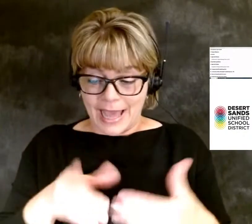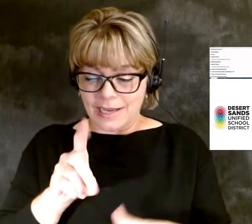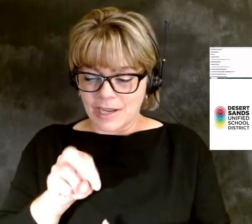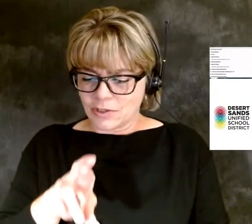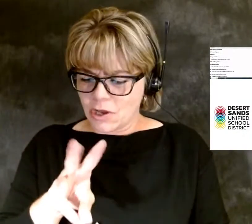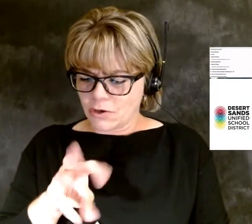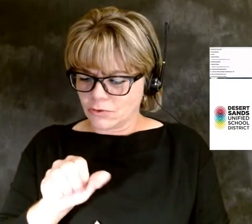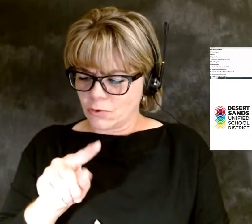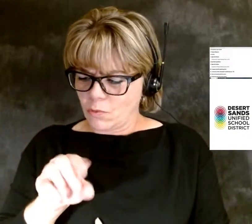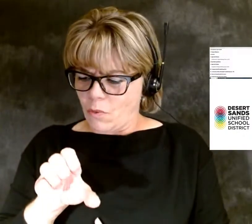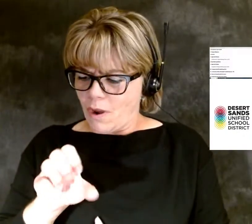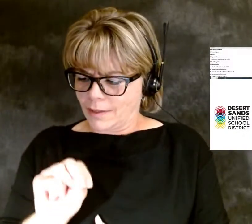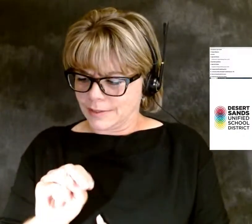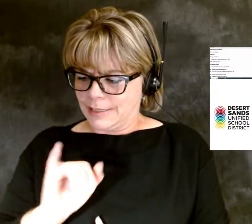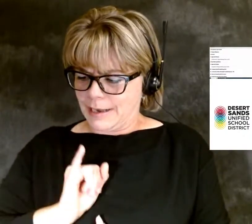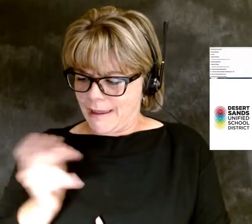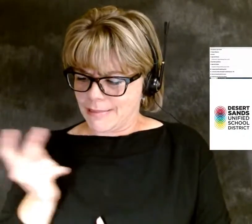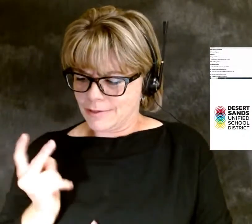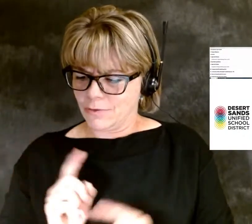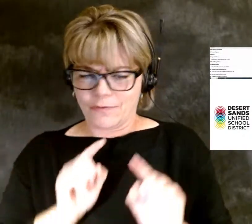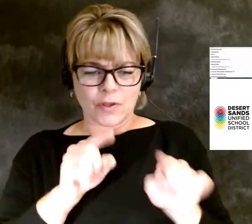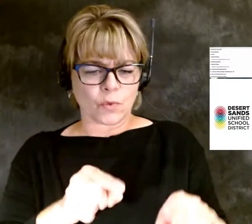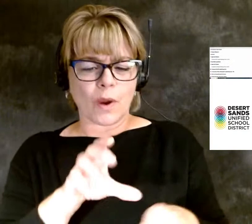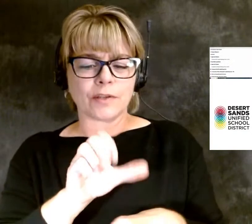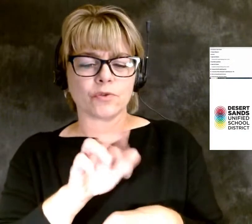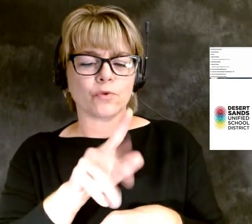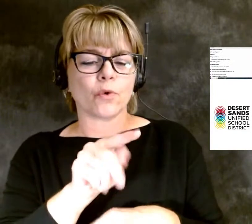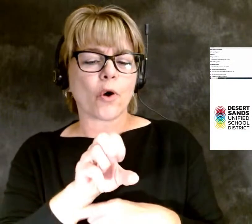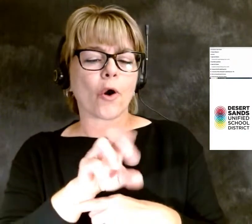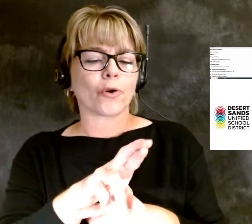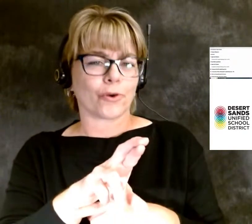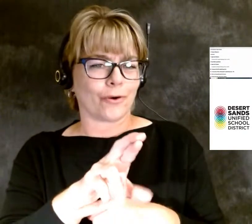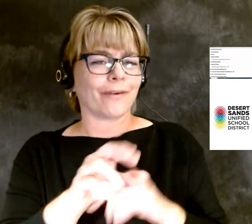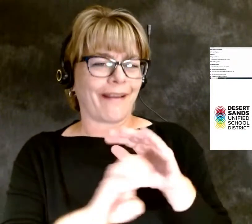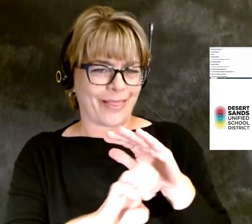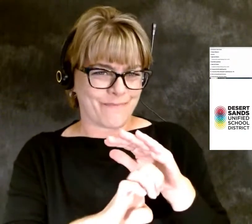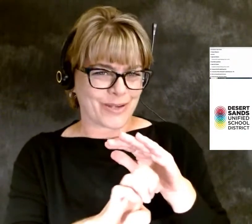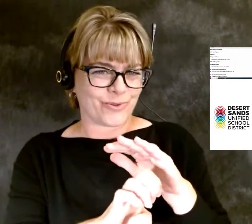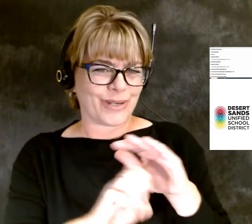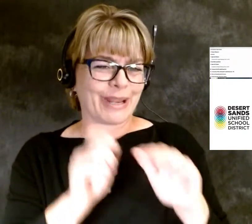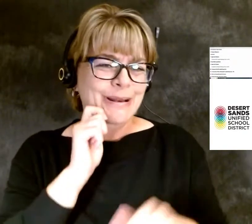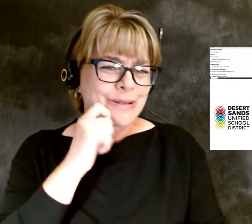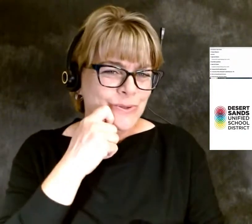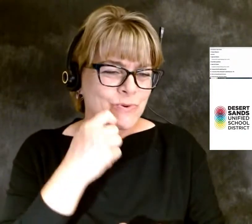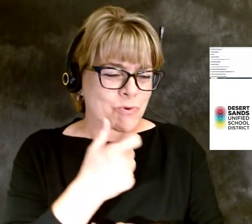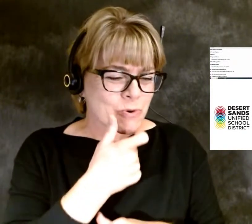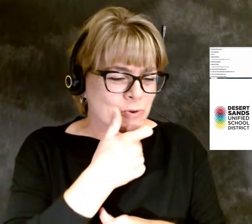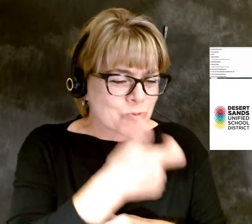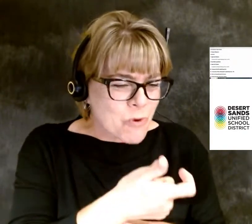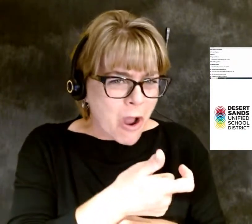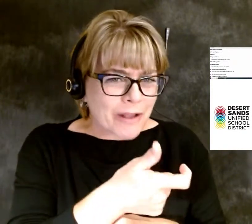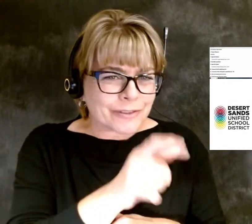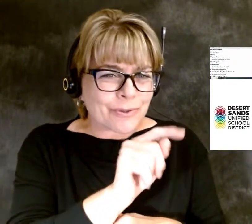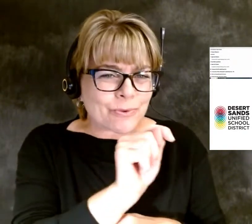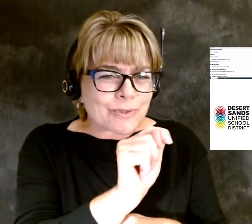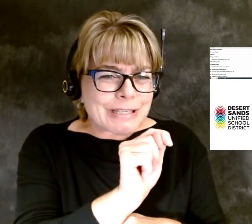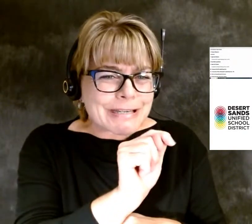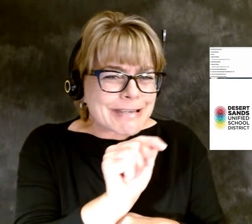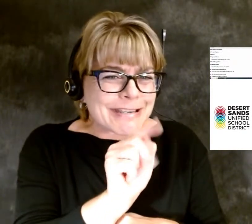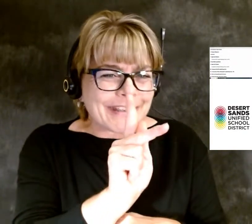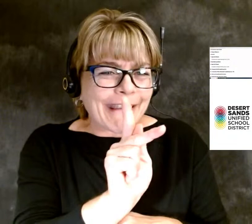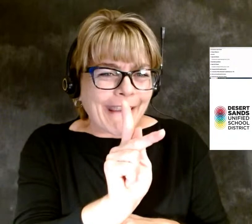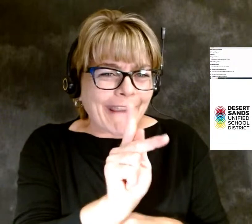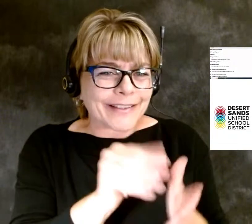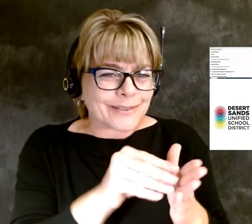Carter Elementary. So it's so neat to see the little TKs, you know, starting off school, and they're super excited for the last day of school,